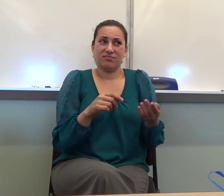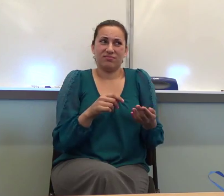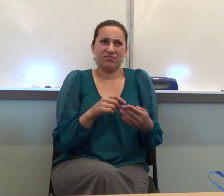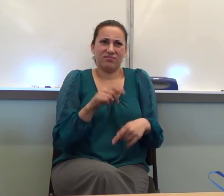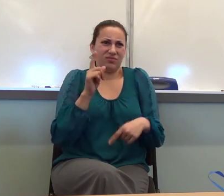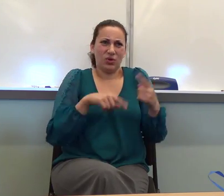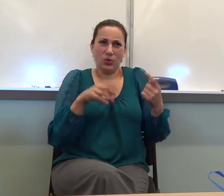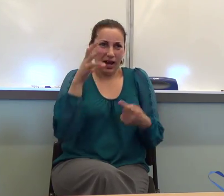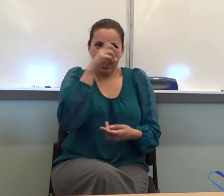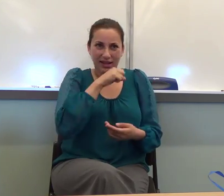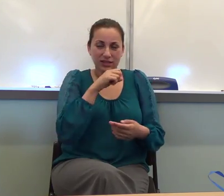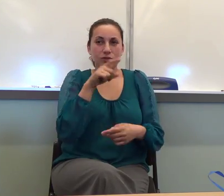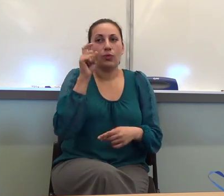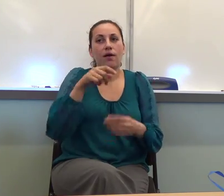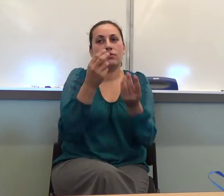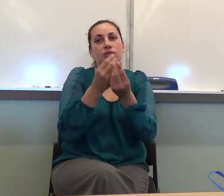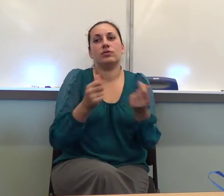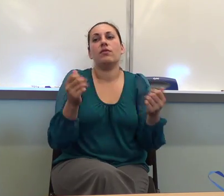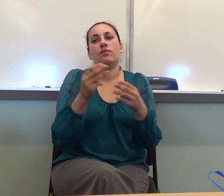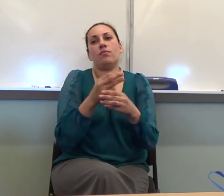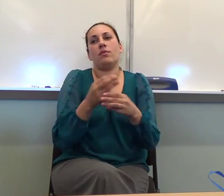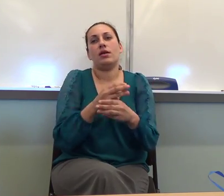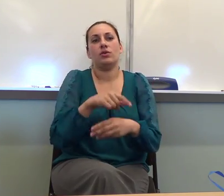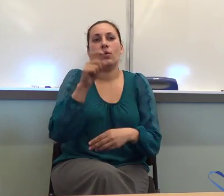all the mixed numbers. You actually have to do the calculation.